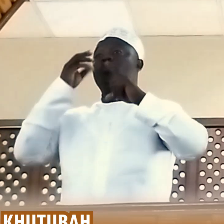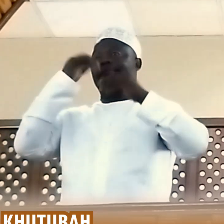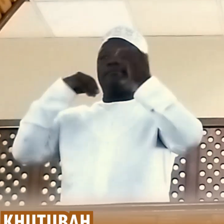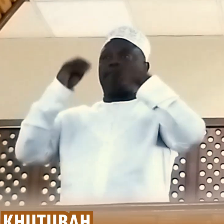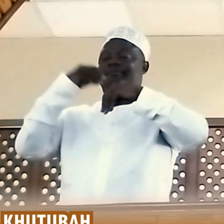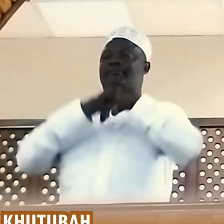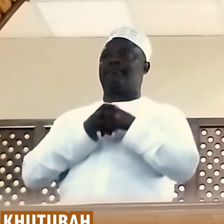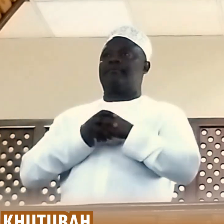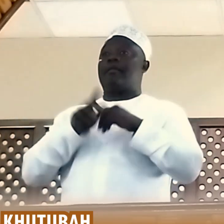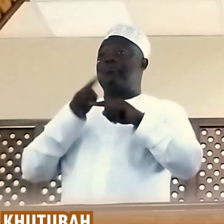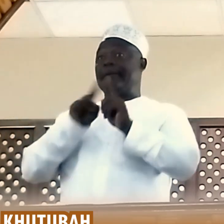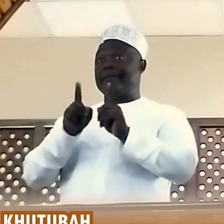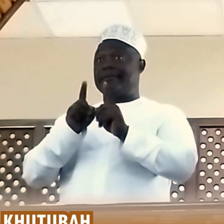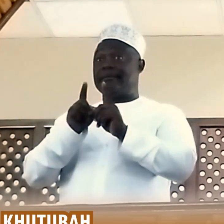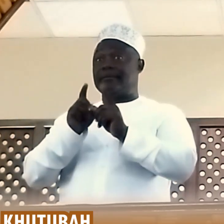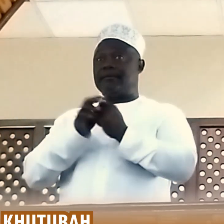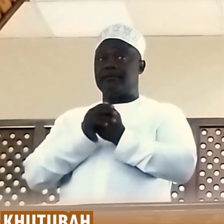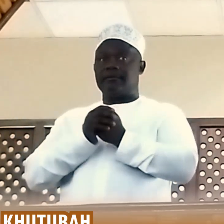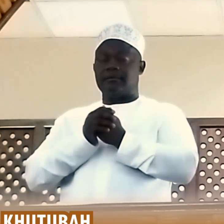Naye nga